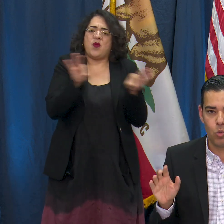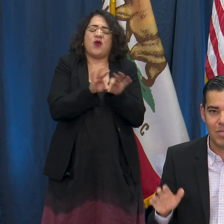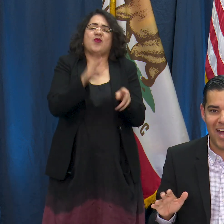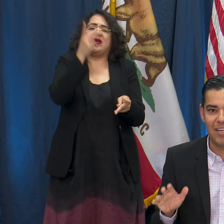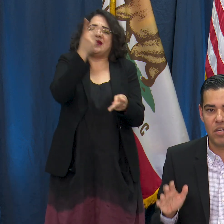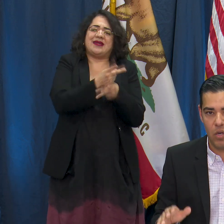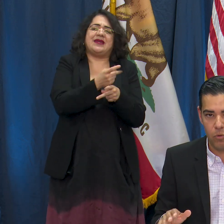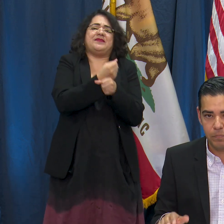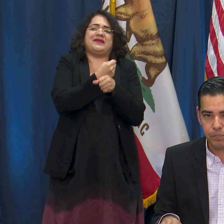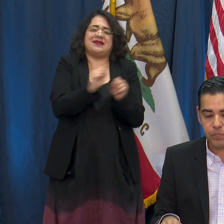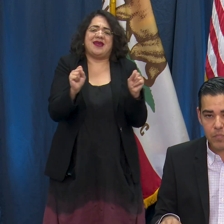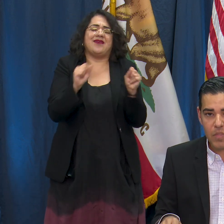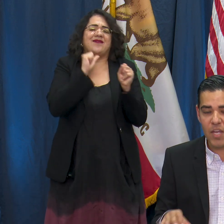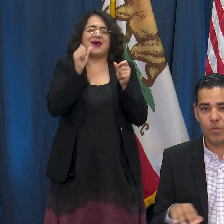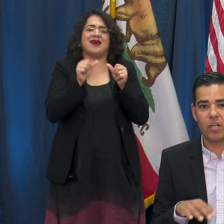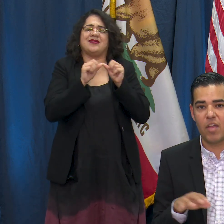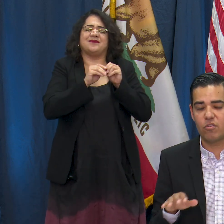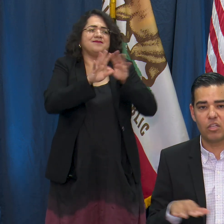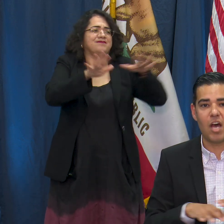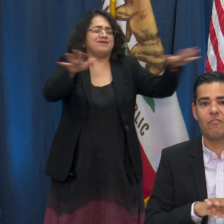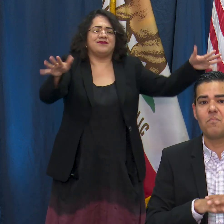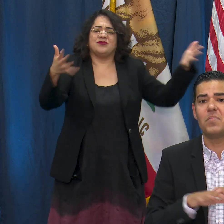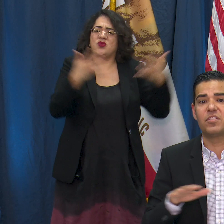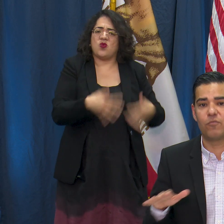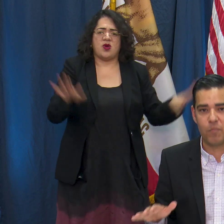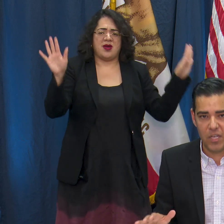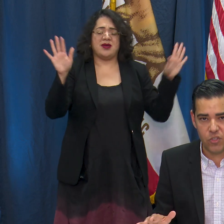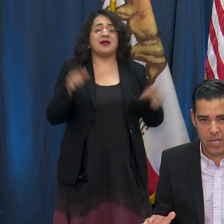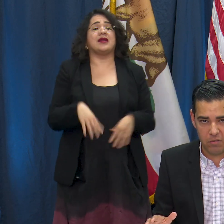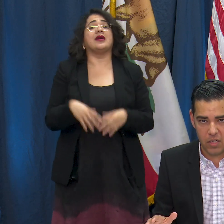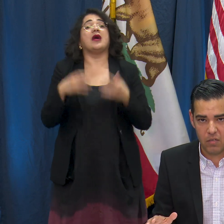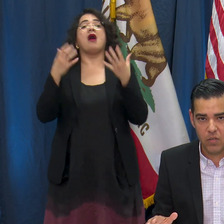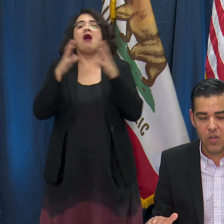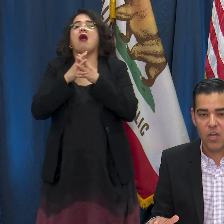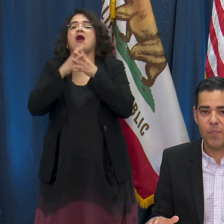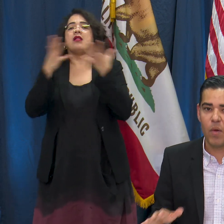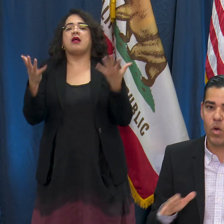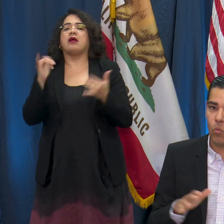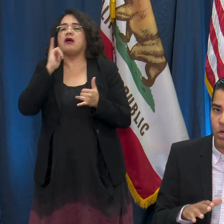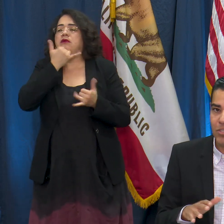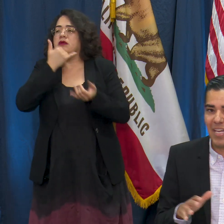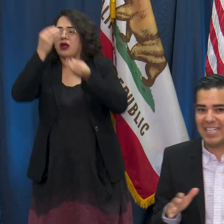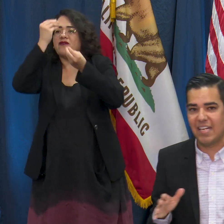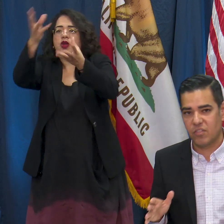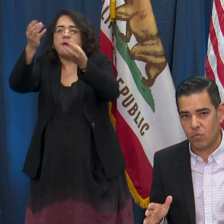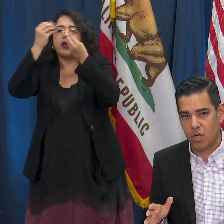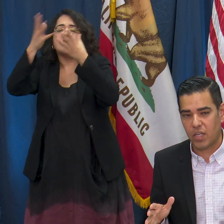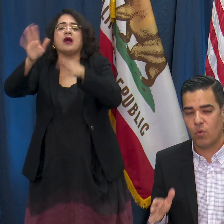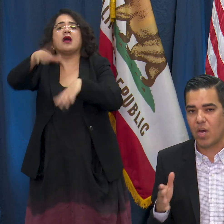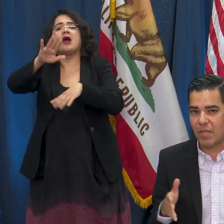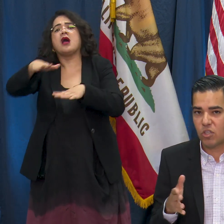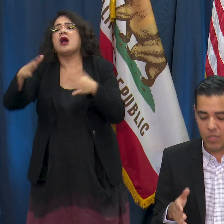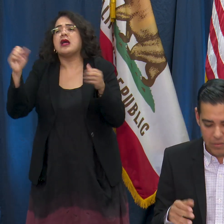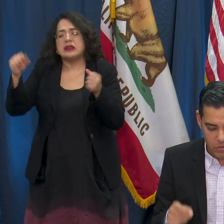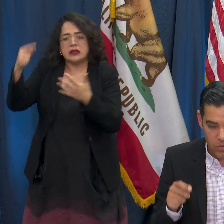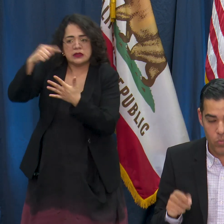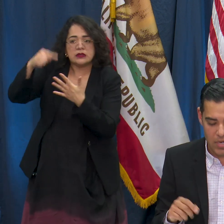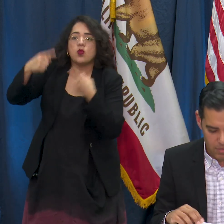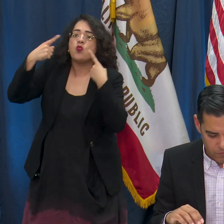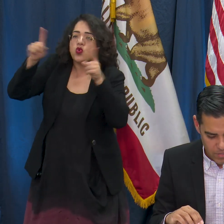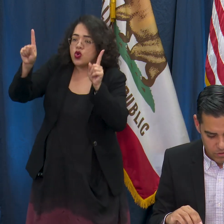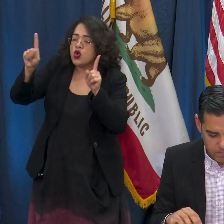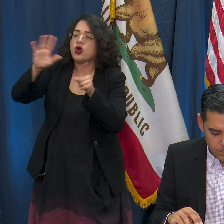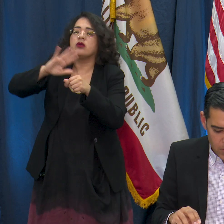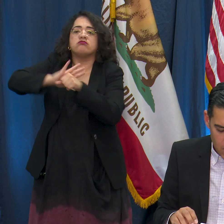still do not know. And there's a lot of misinformation out there about what works and doesn't work. And we want to make sure we give you the